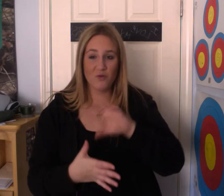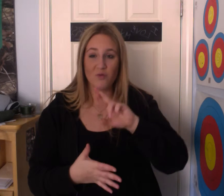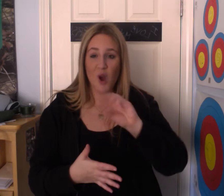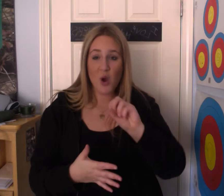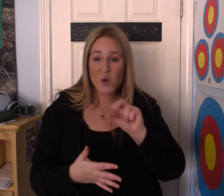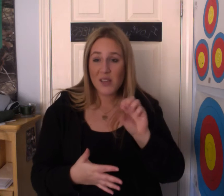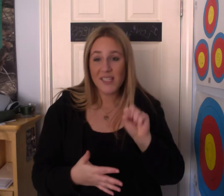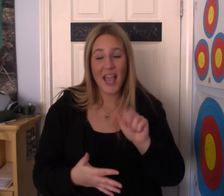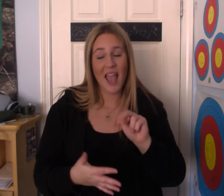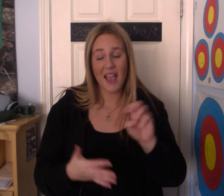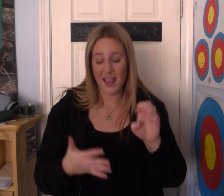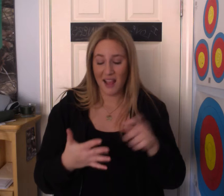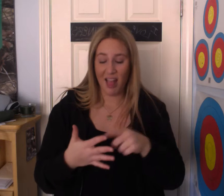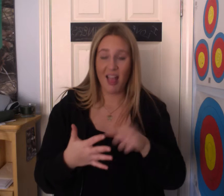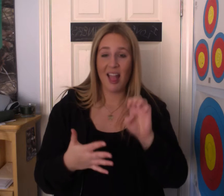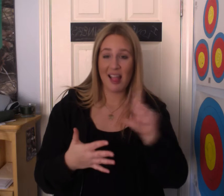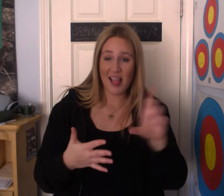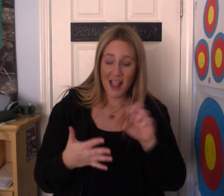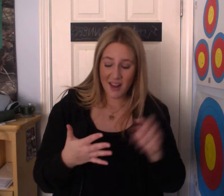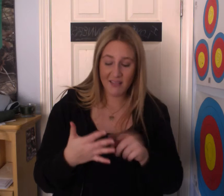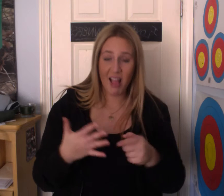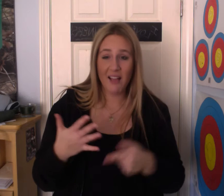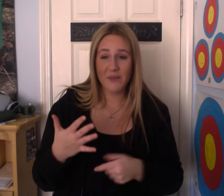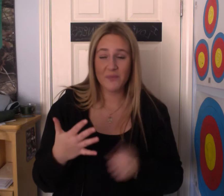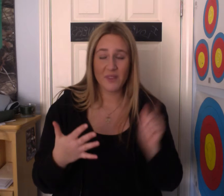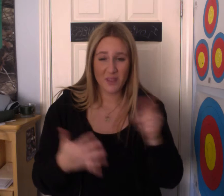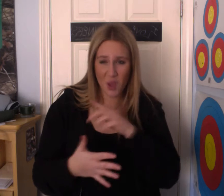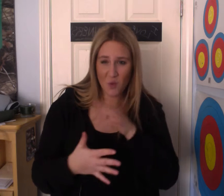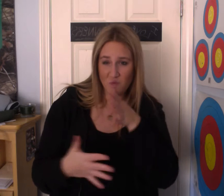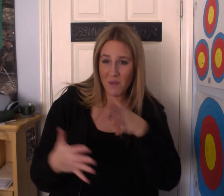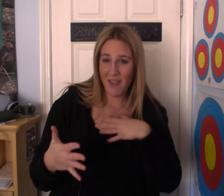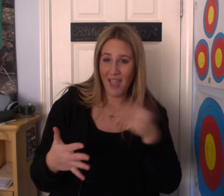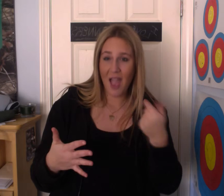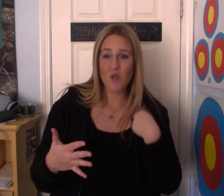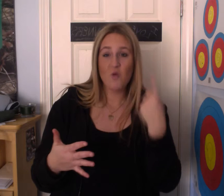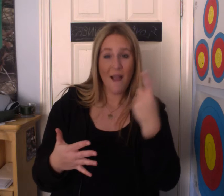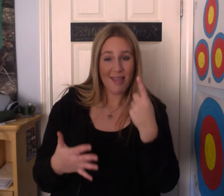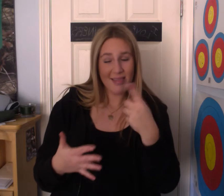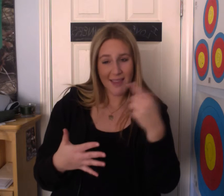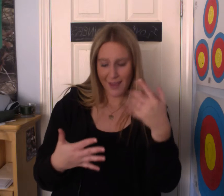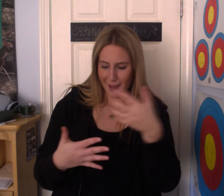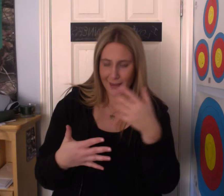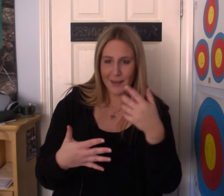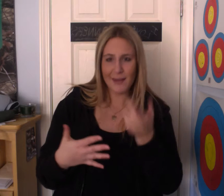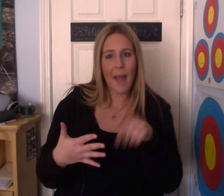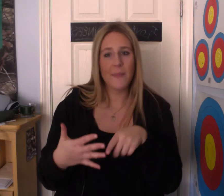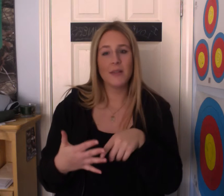Ellen, and all of these women had one thing in common. They were comedians. So I became a comic.